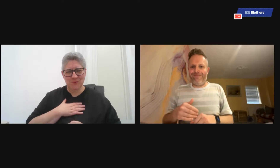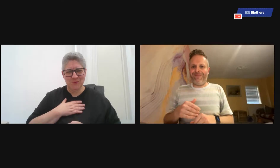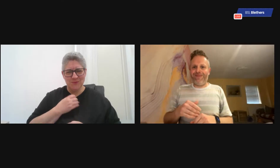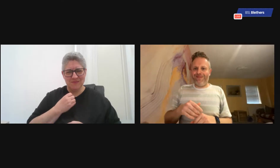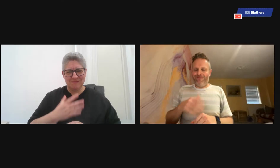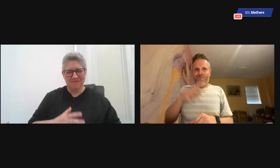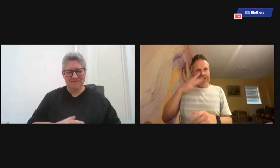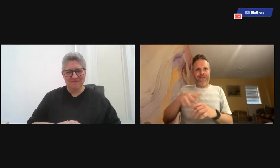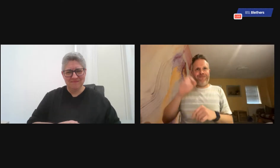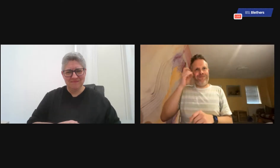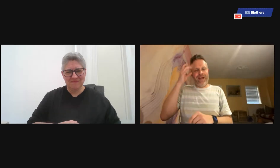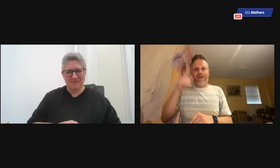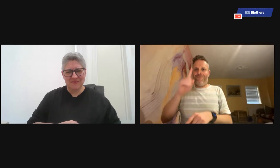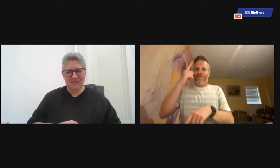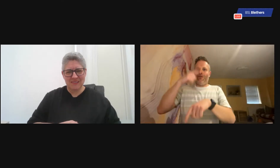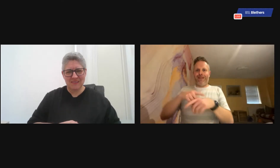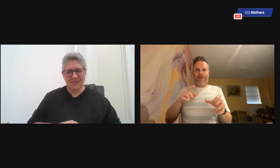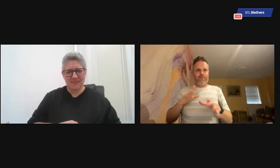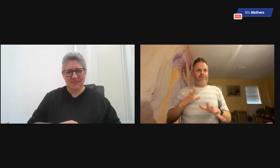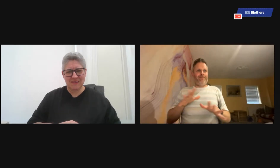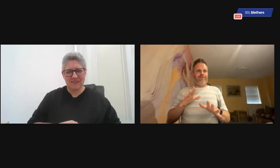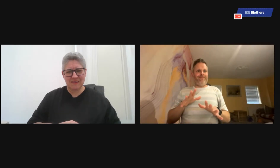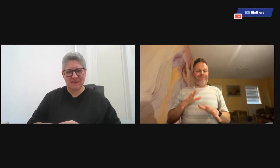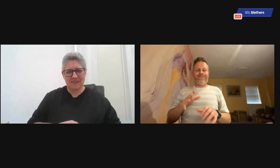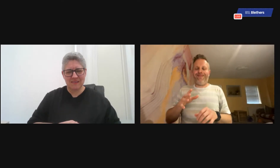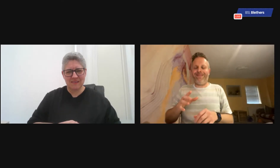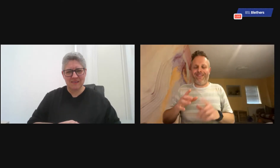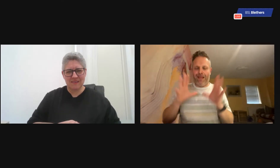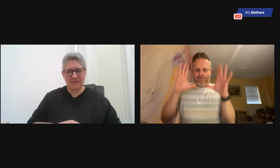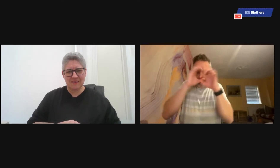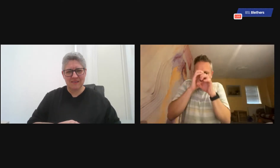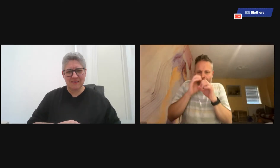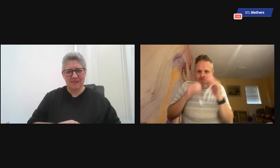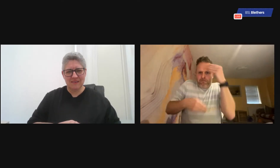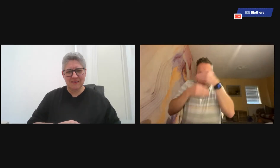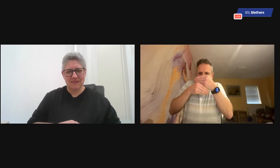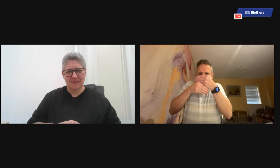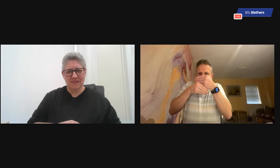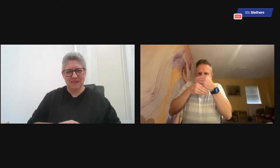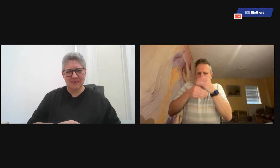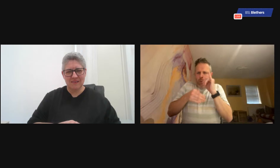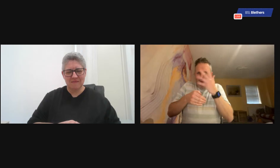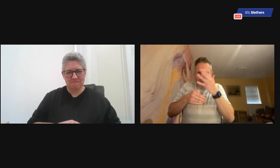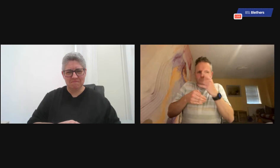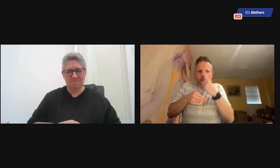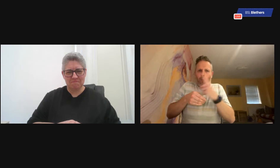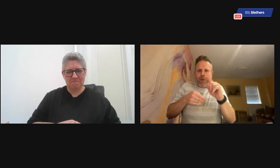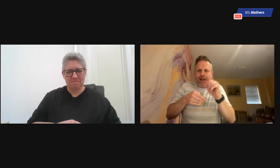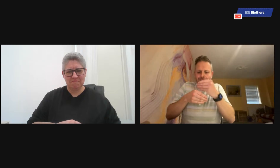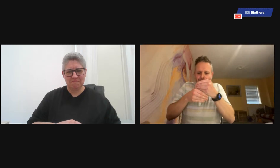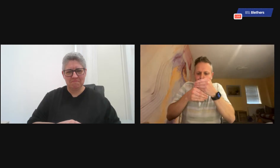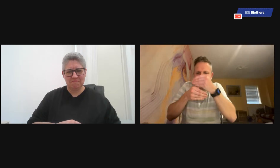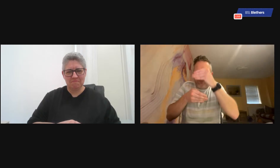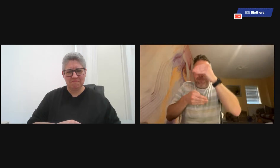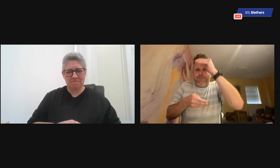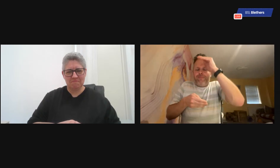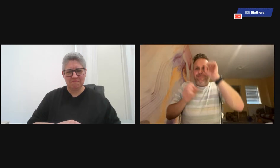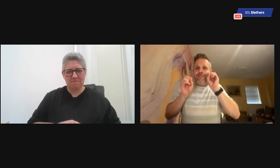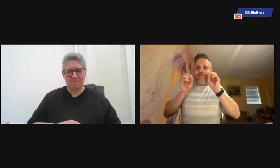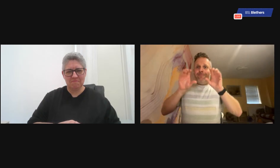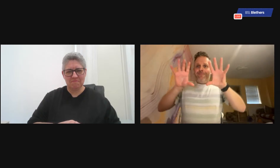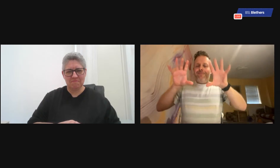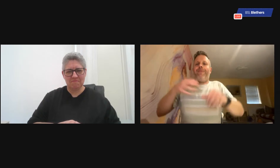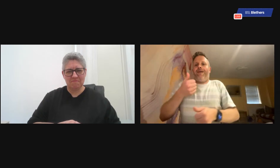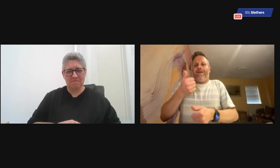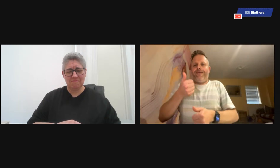time, about a week later, they took the hoodie off. I saw their face. We made eye contact, and it was lovely to make that connection. Oh, It